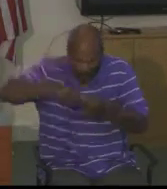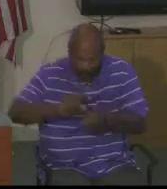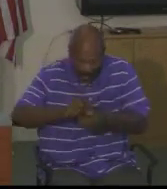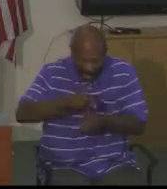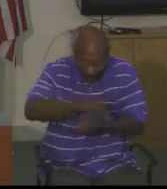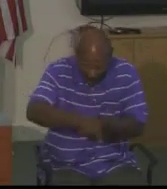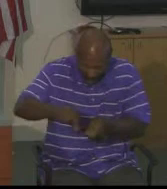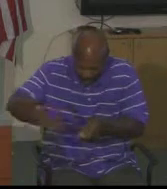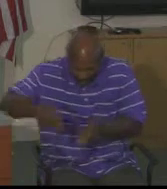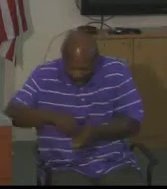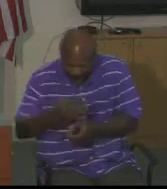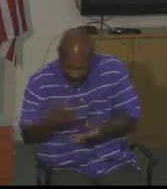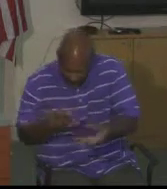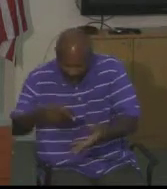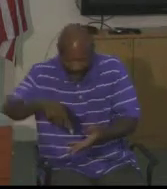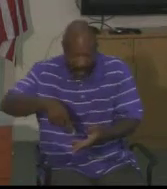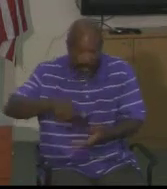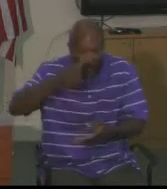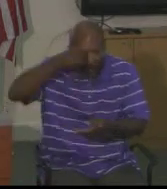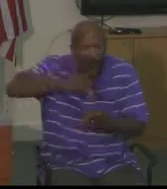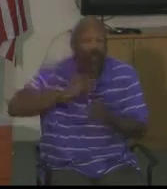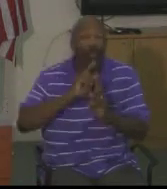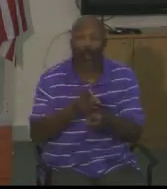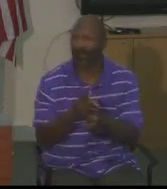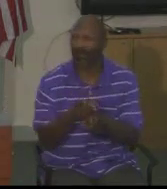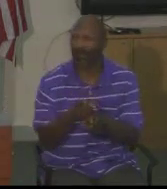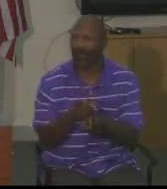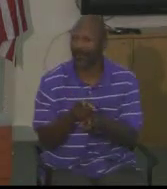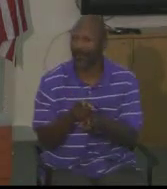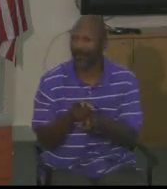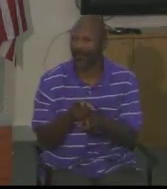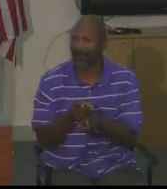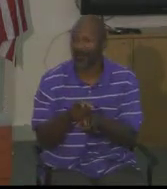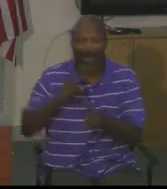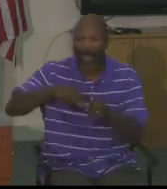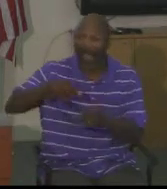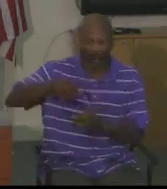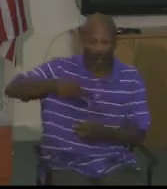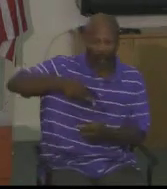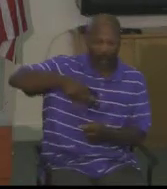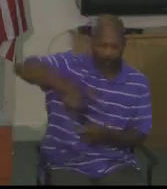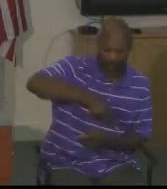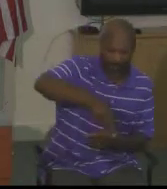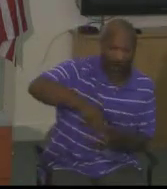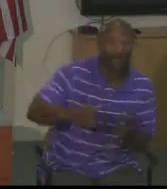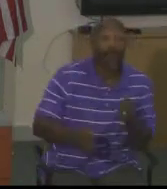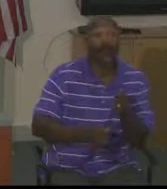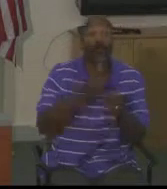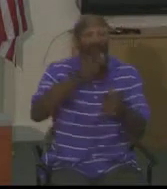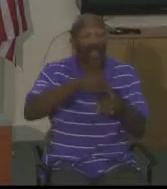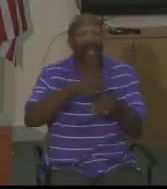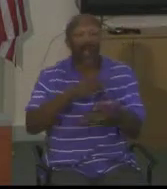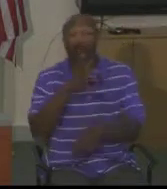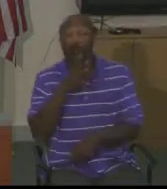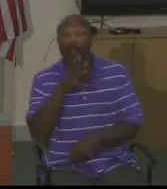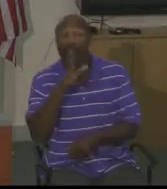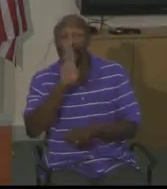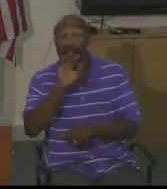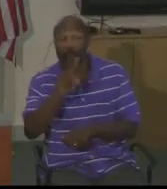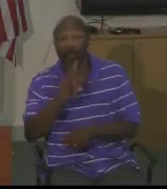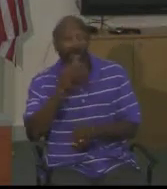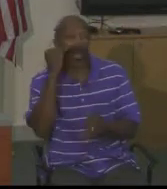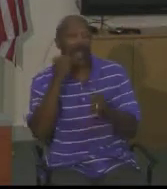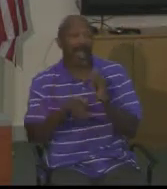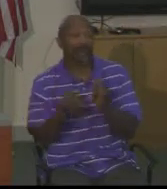boxes or whatever, remember the order that you pull them out. Most of the time the motherboard is the last thing to come